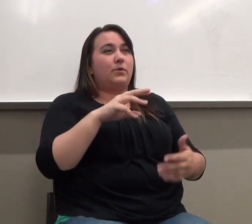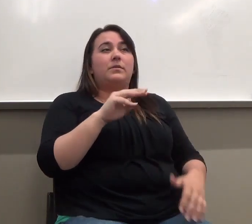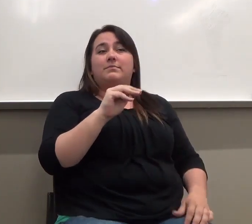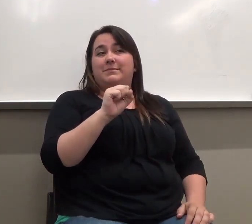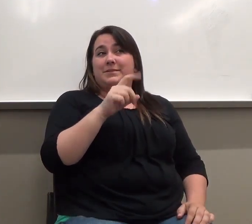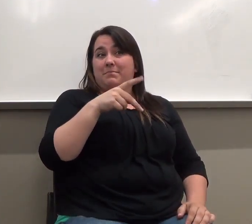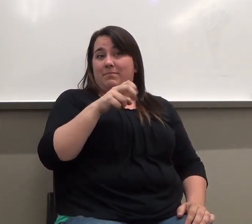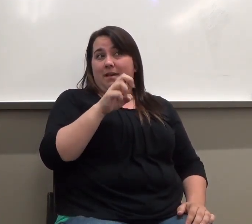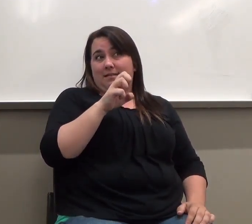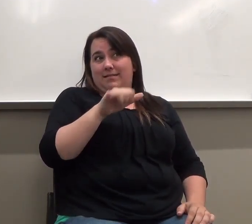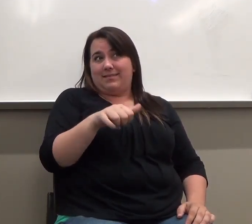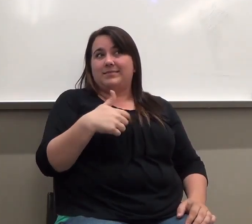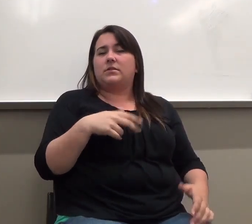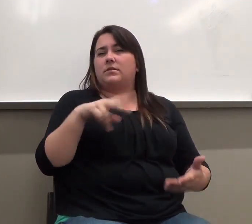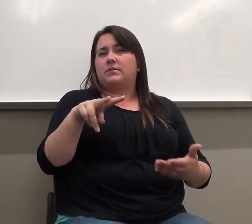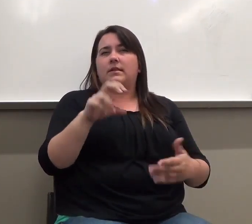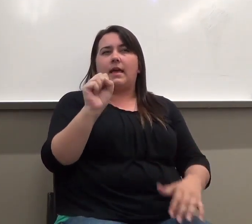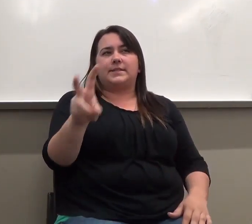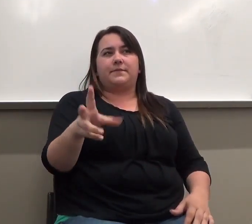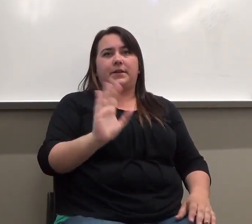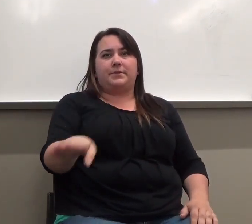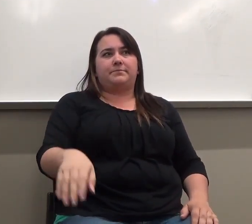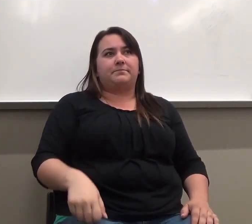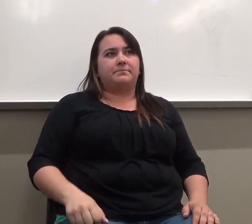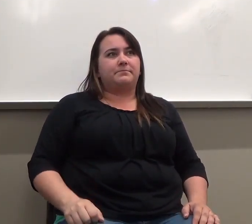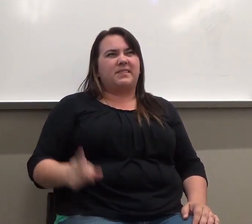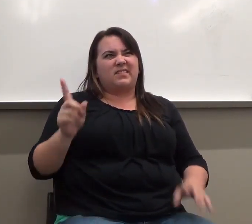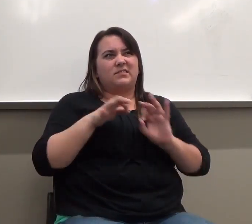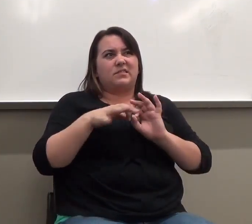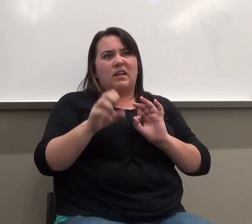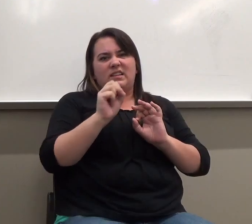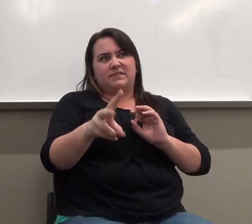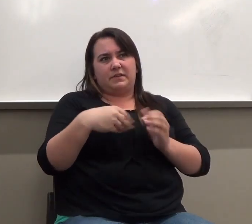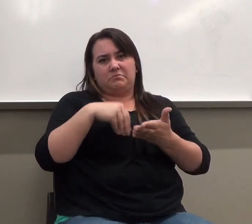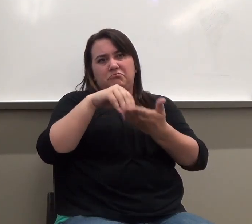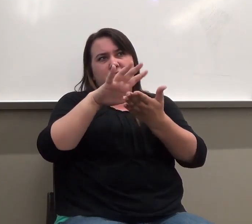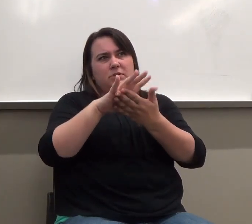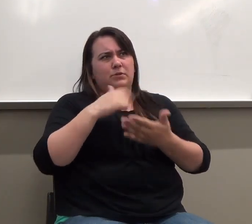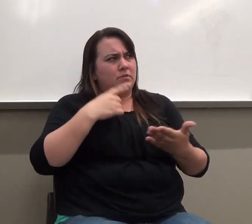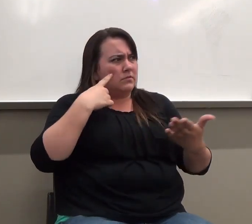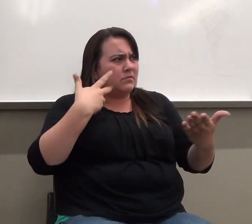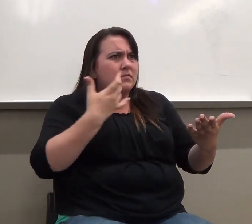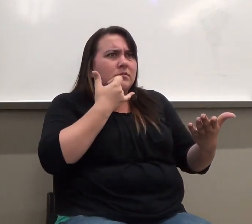and says, and writes SV on this, and you're thinking, what's wrong with this?